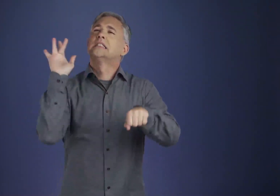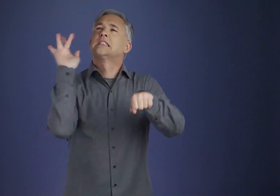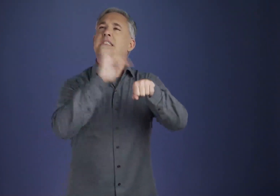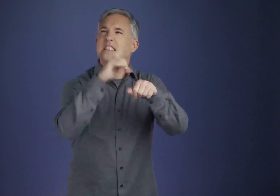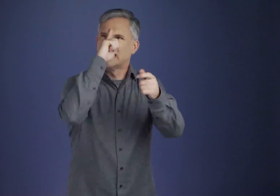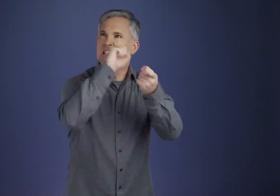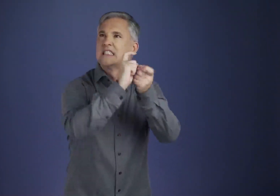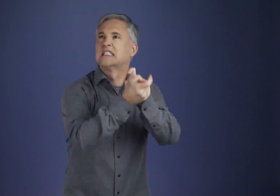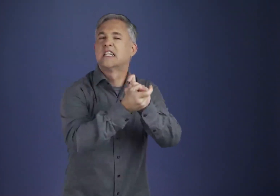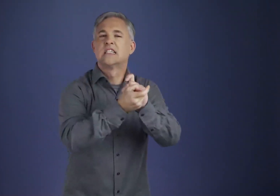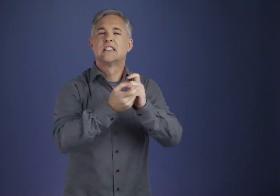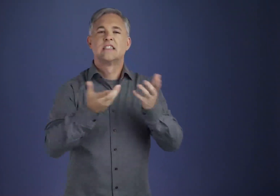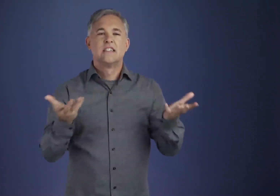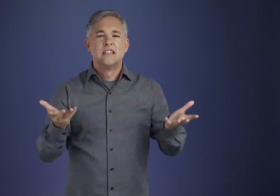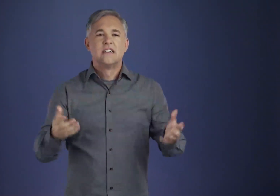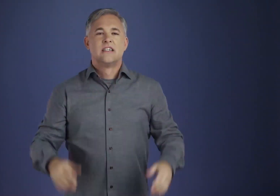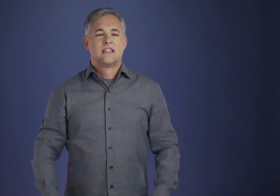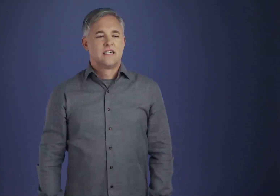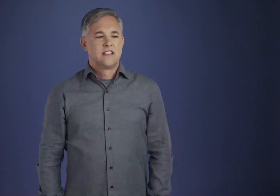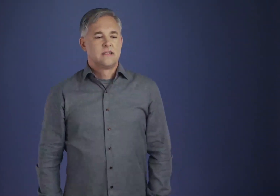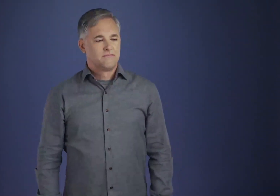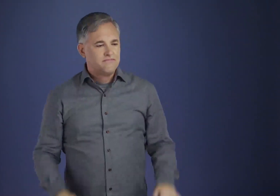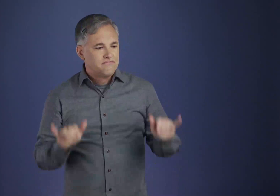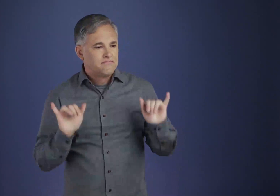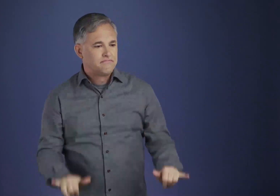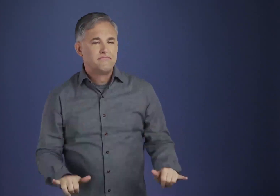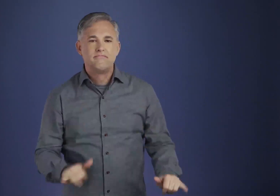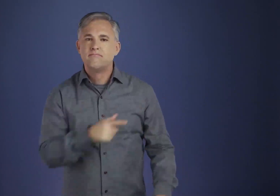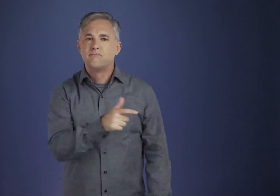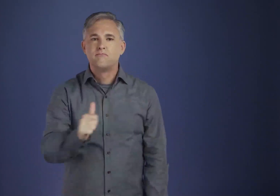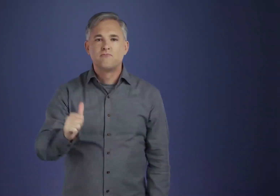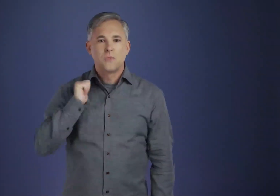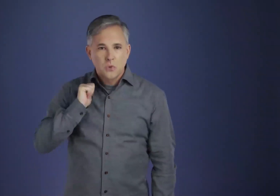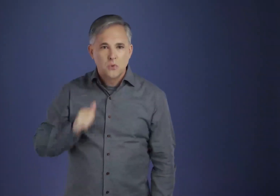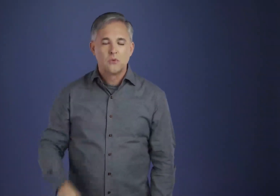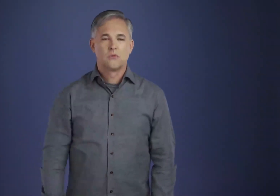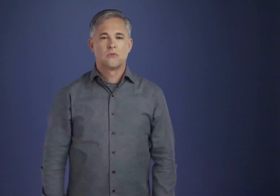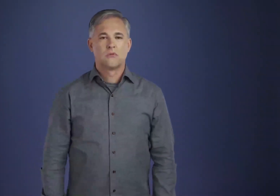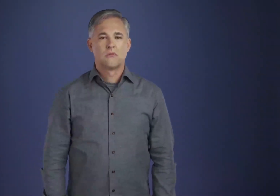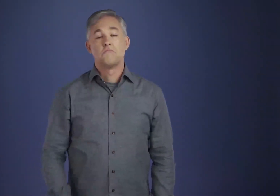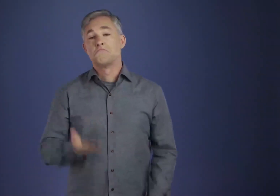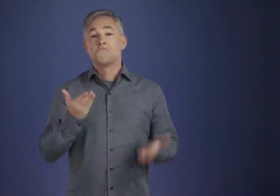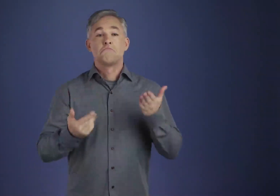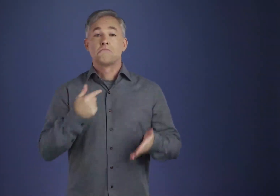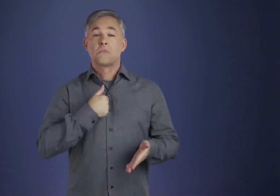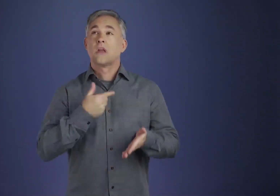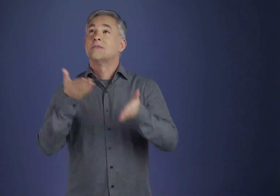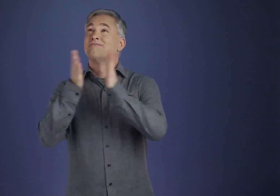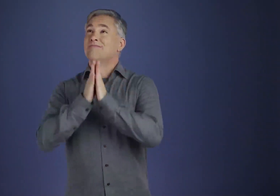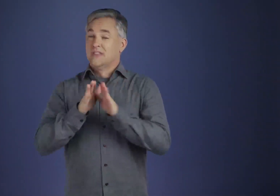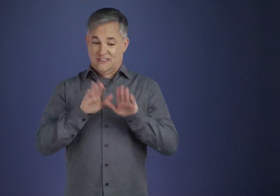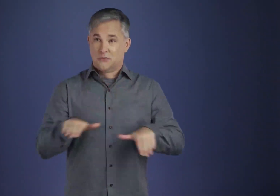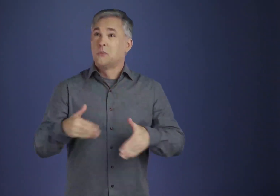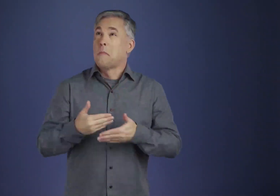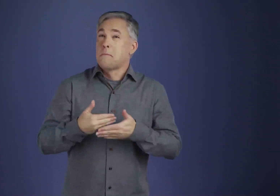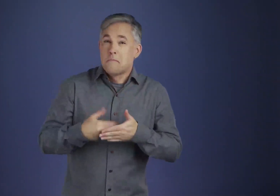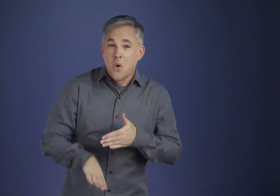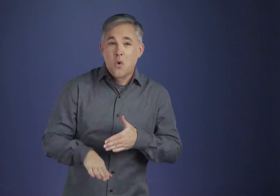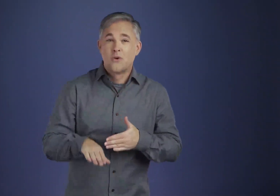thinking, lost out because God deserted us. The girl we wanted to marry had other notions. We